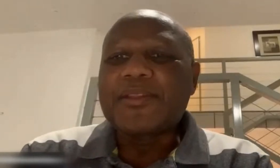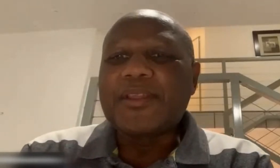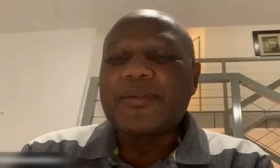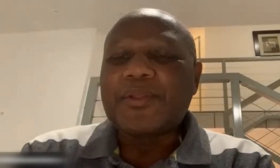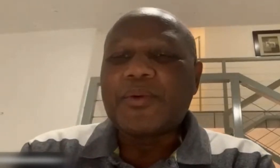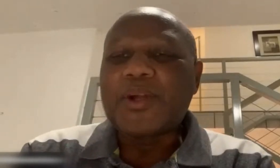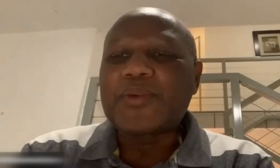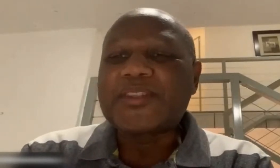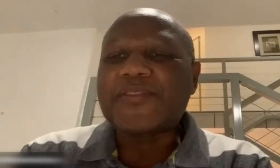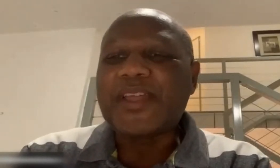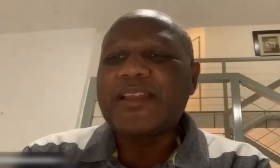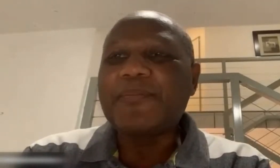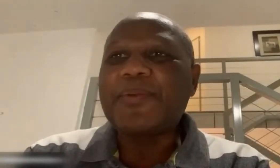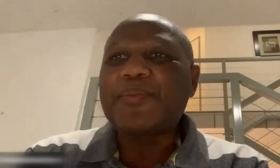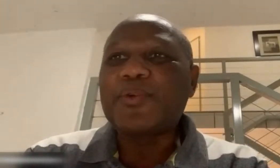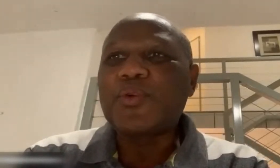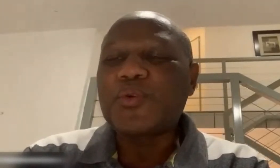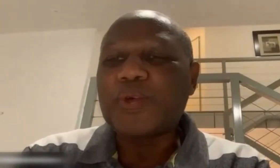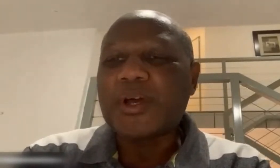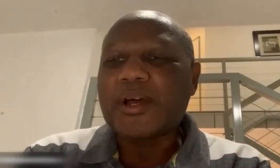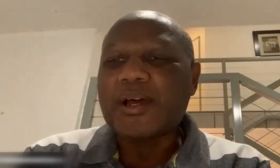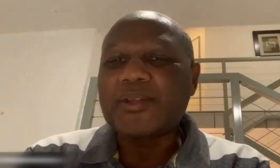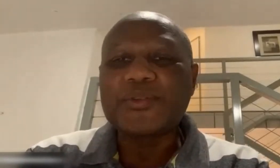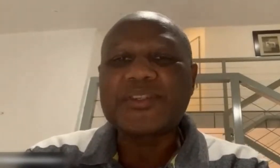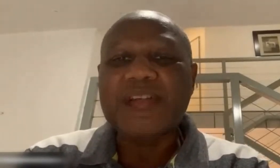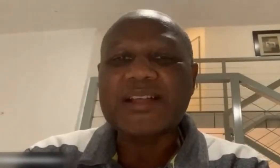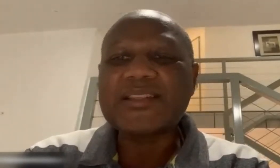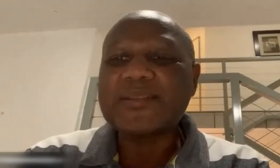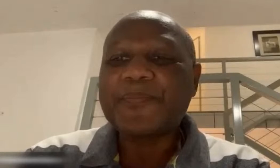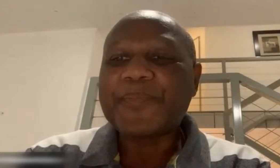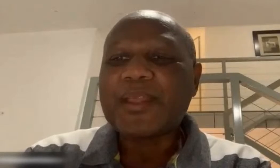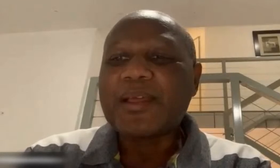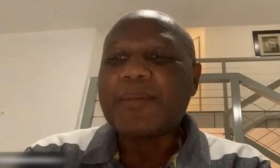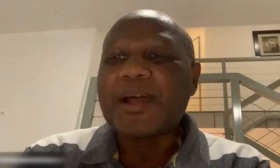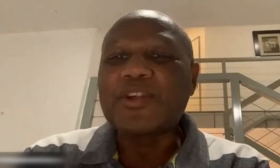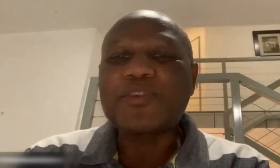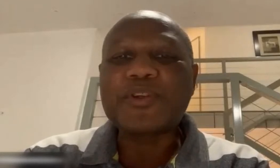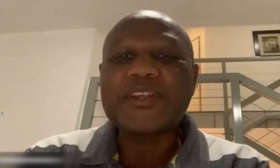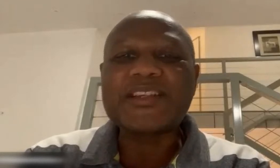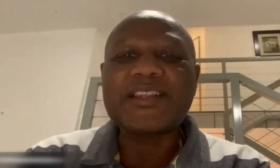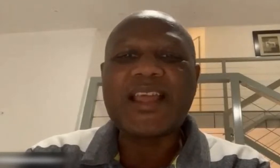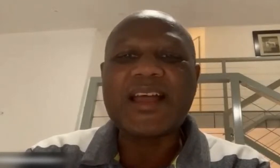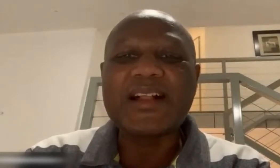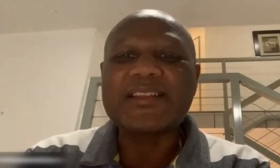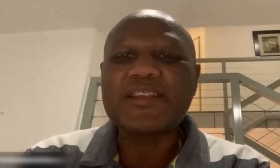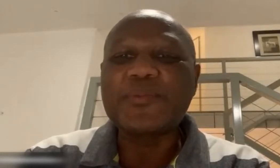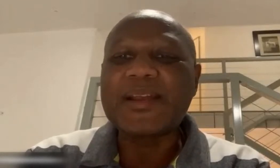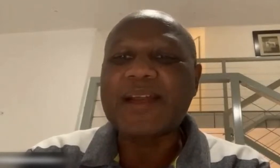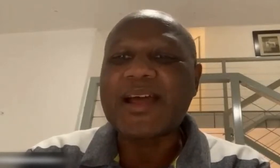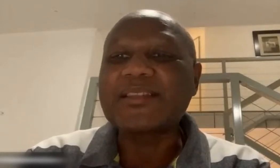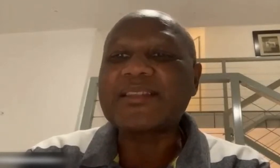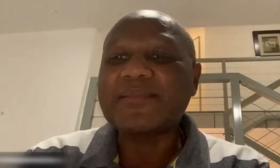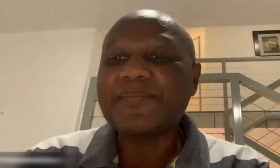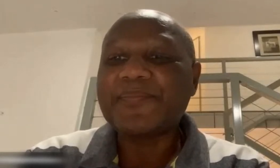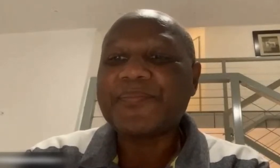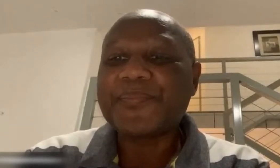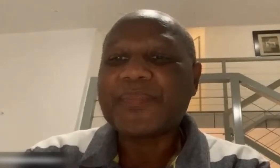the world was failing people who use drugs by not protecting their health and human